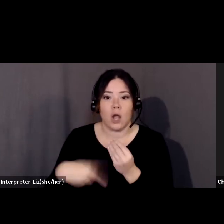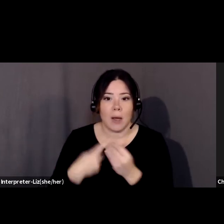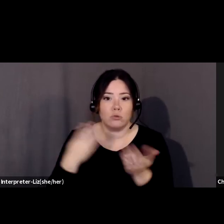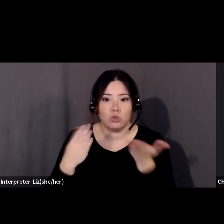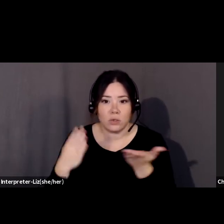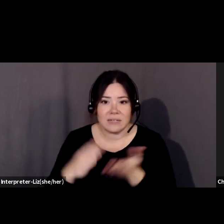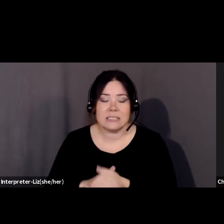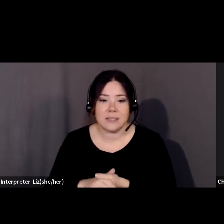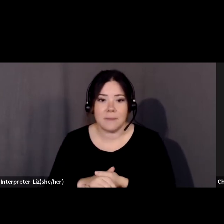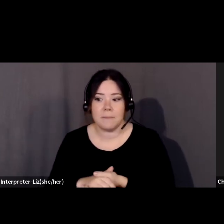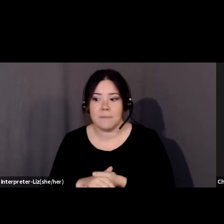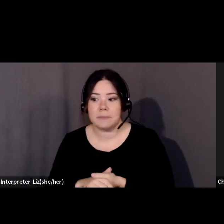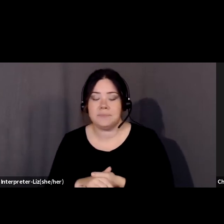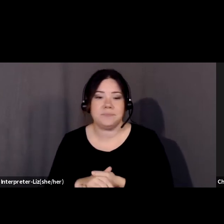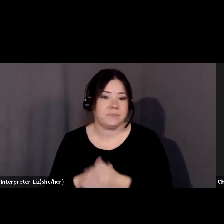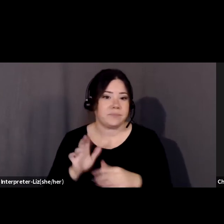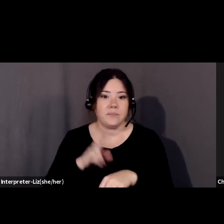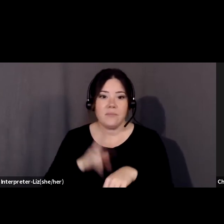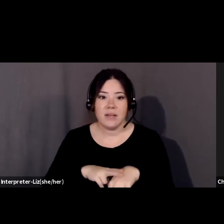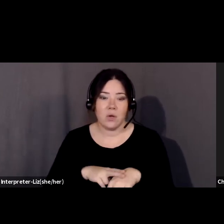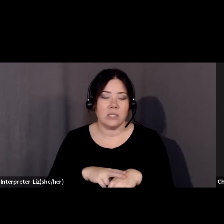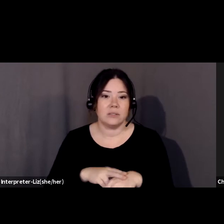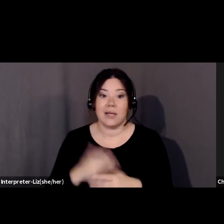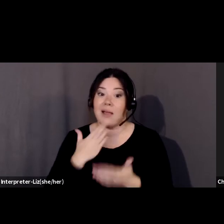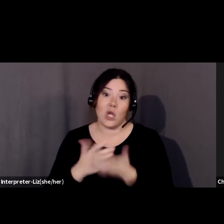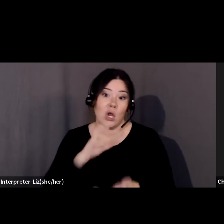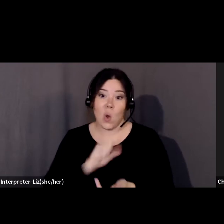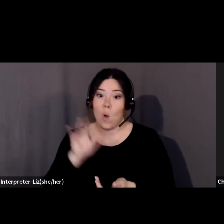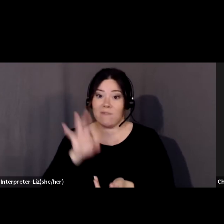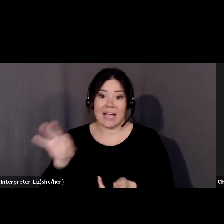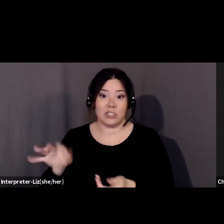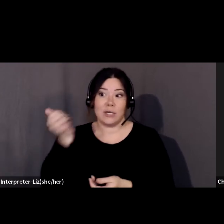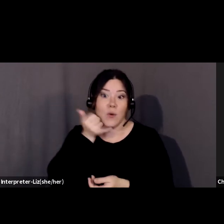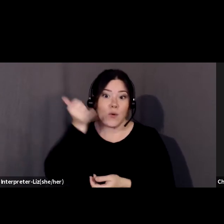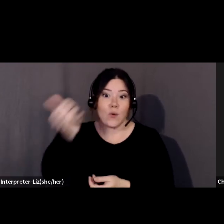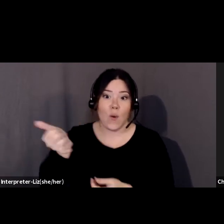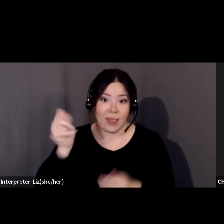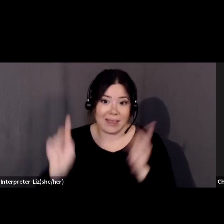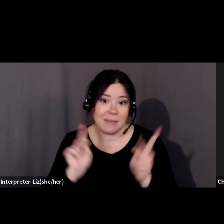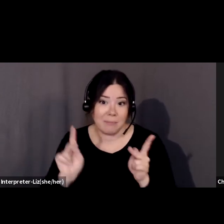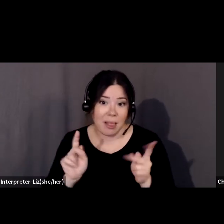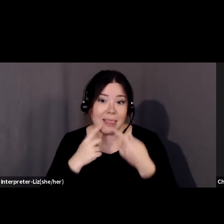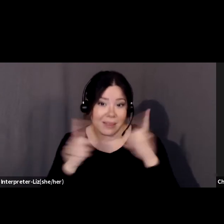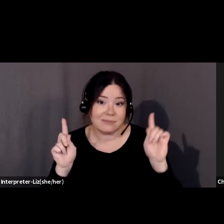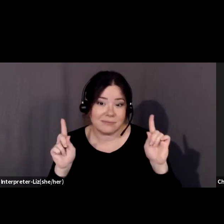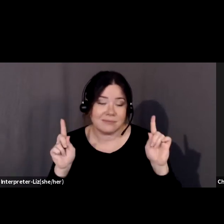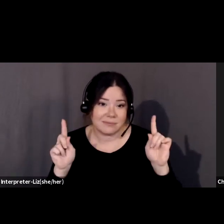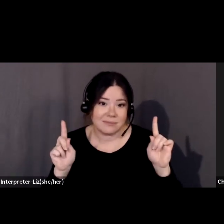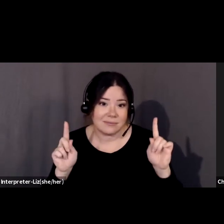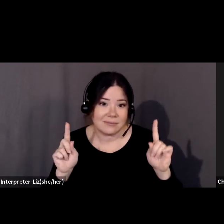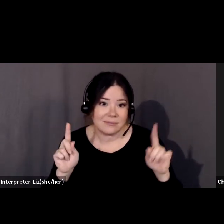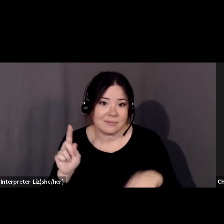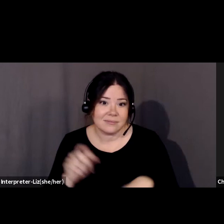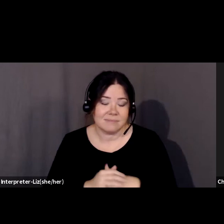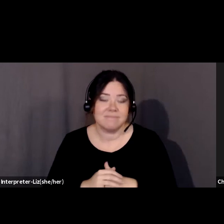of course we've always, the good old fashioned just picking up the phone and calling people has always been a hit